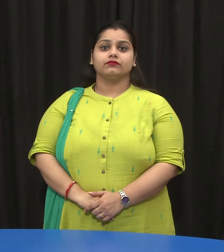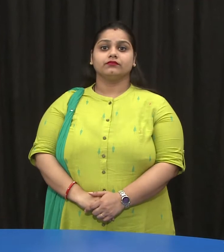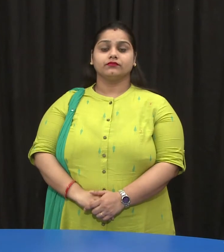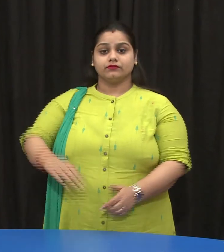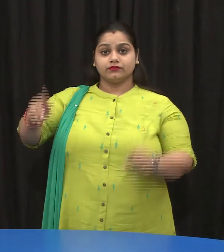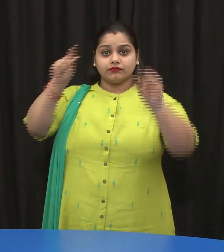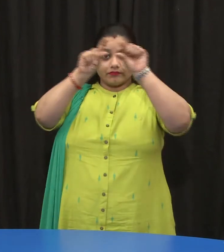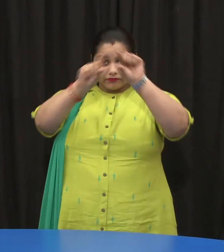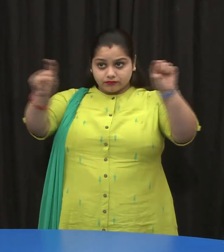header and footer.